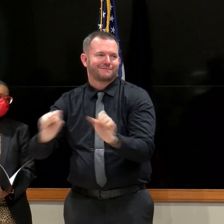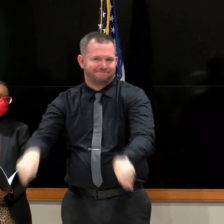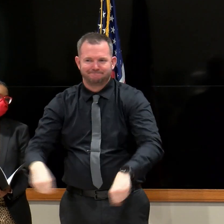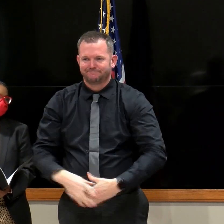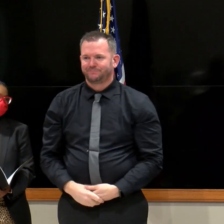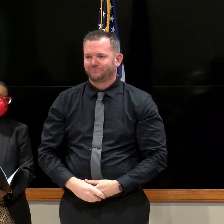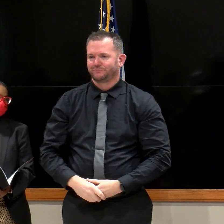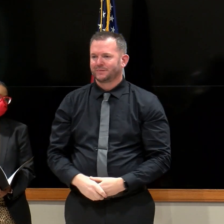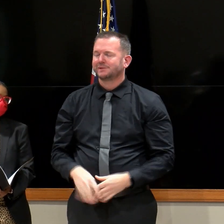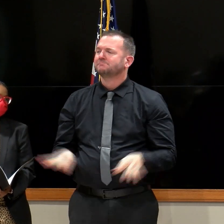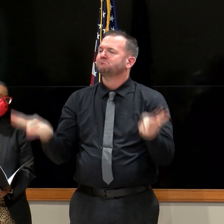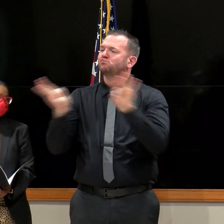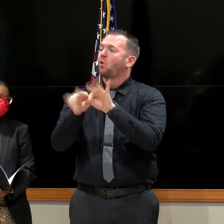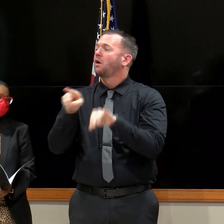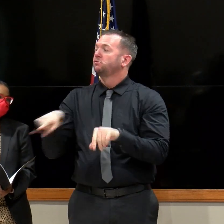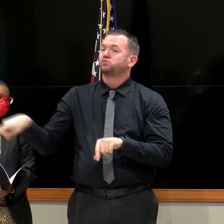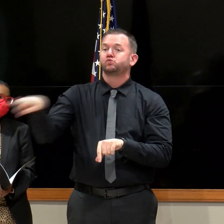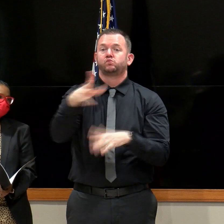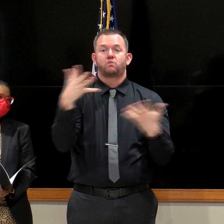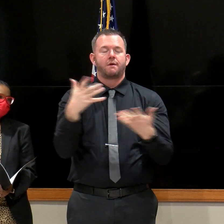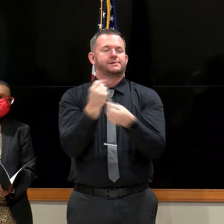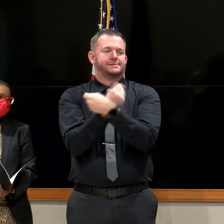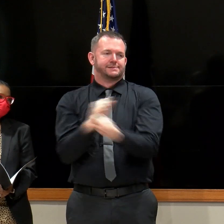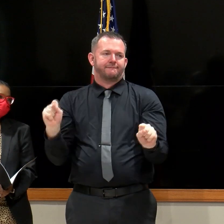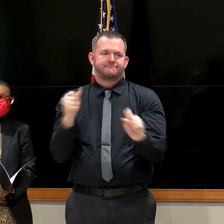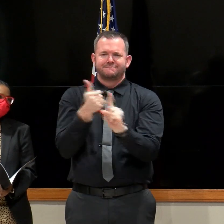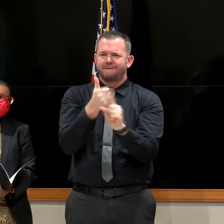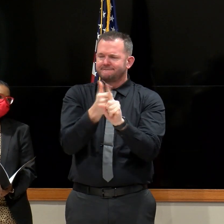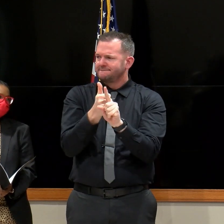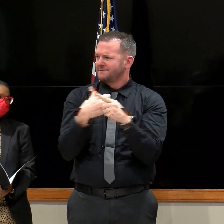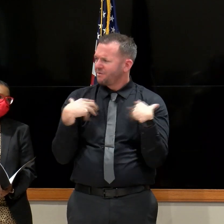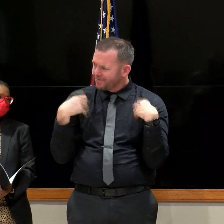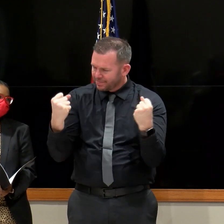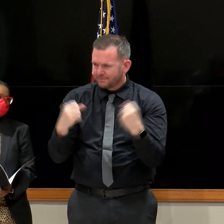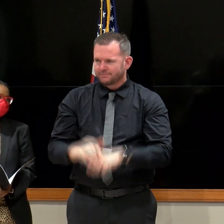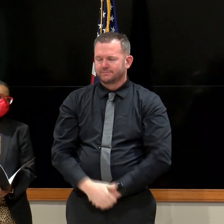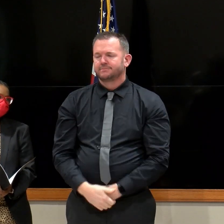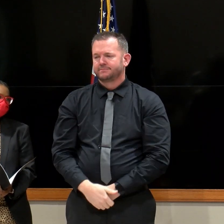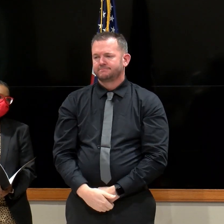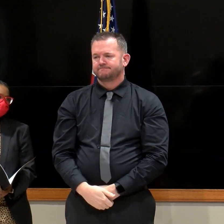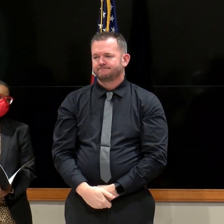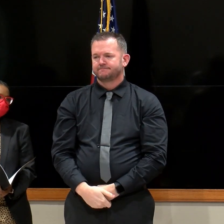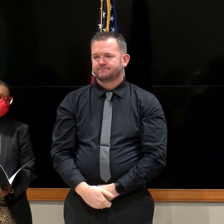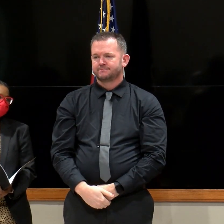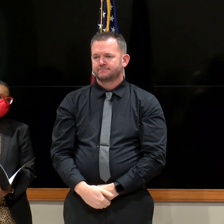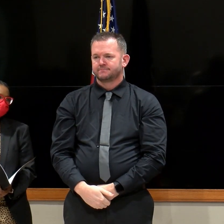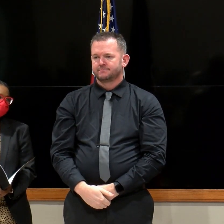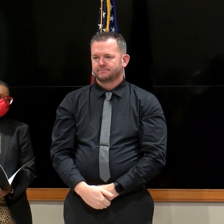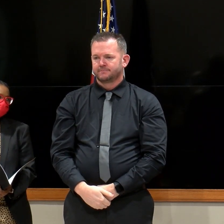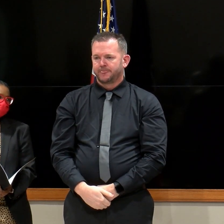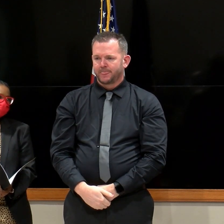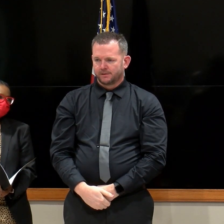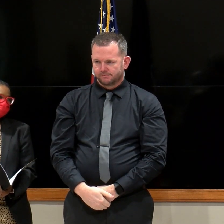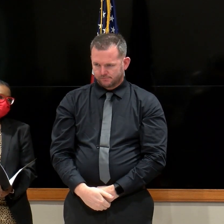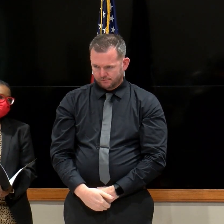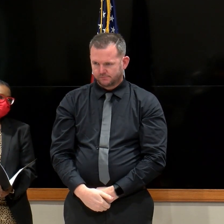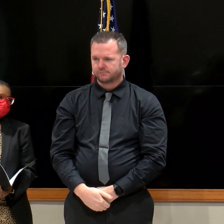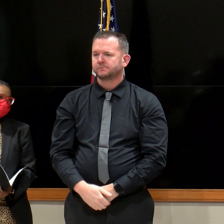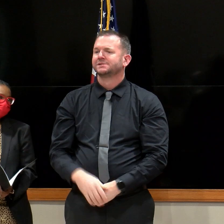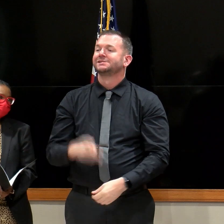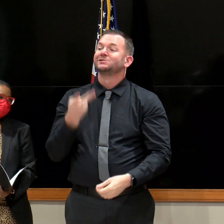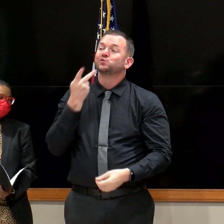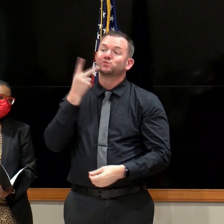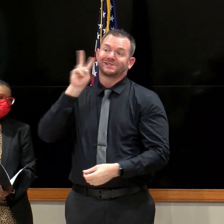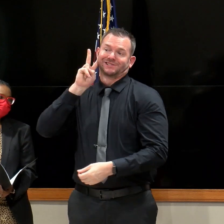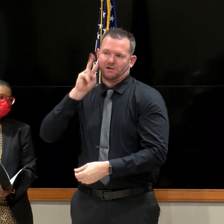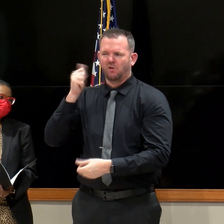safe. I just, a couple of nights ago, a judge was on the phone with one of the city